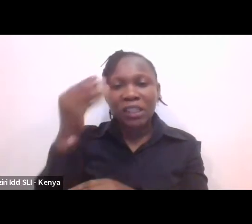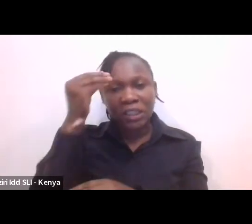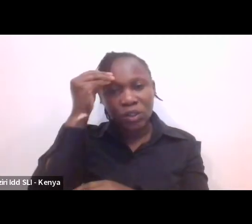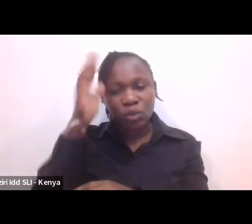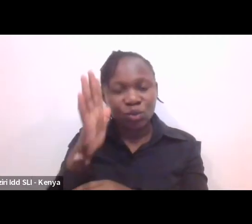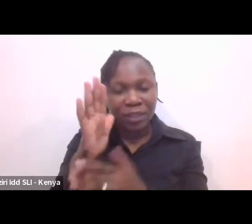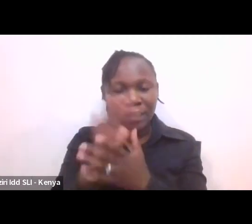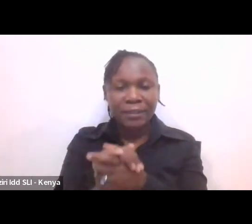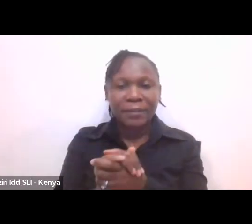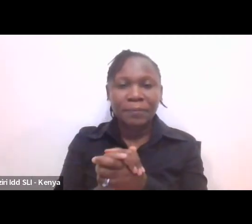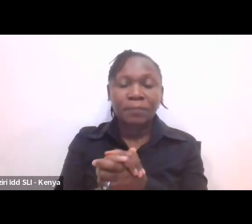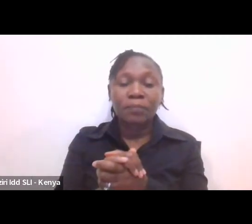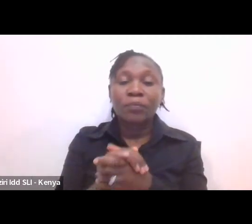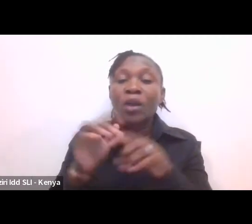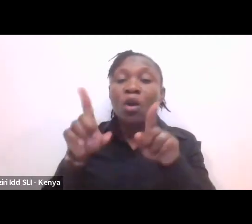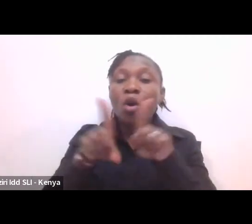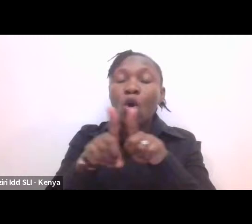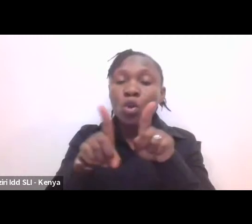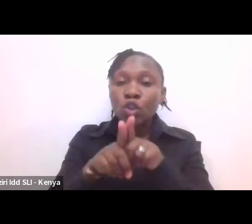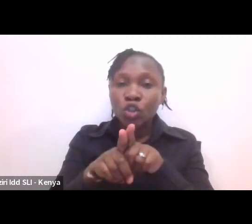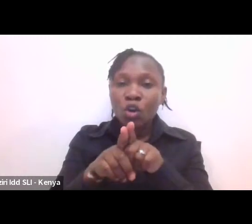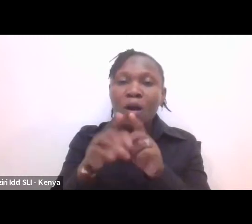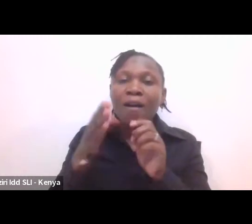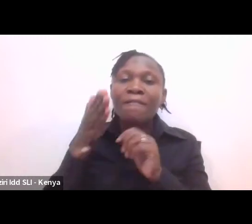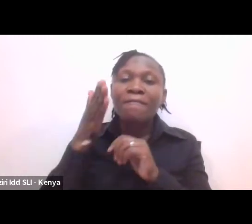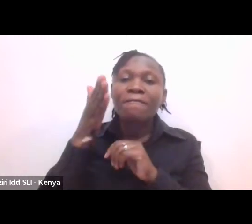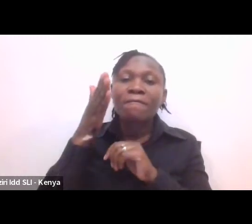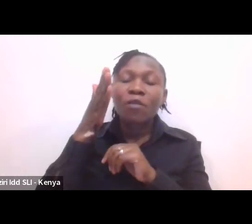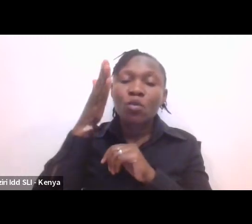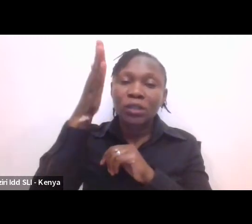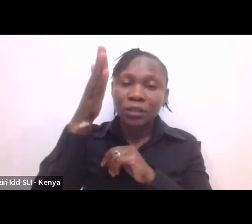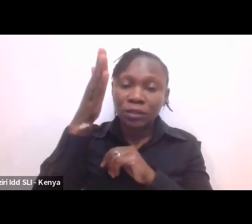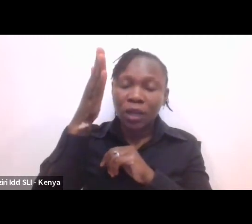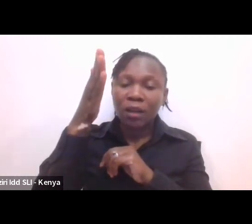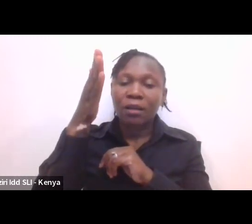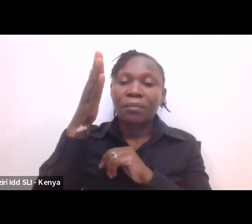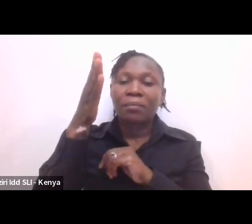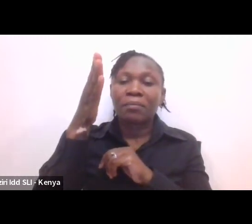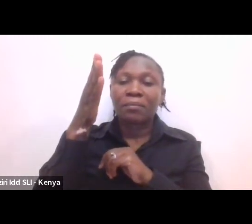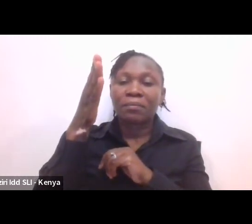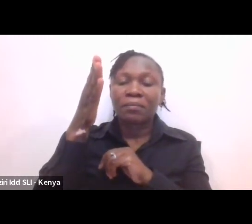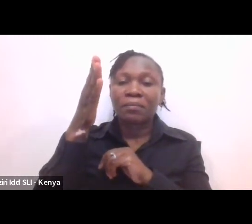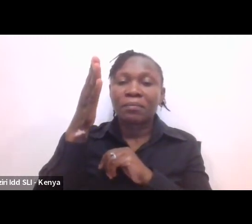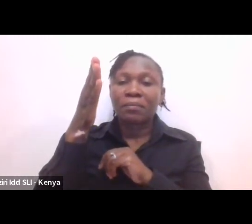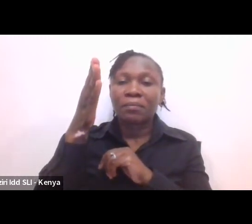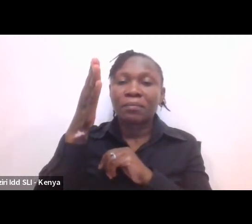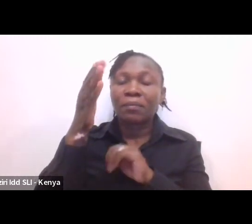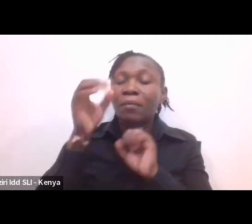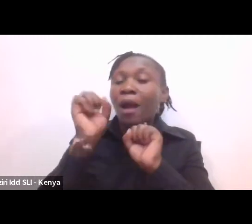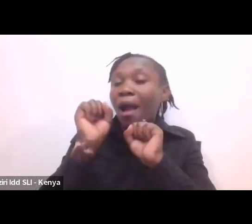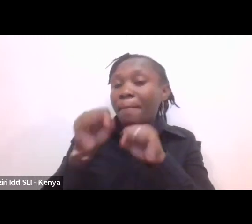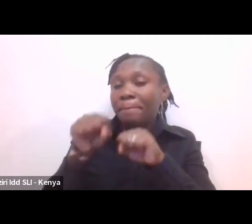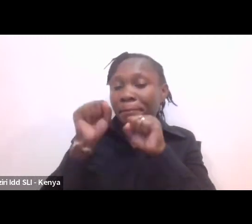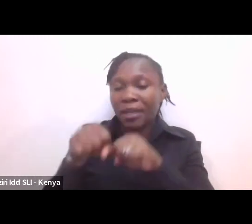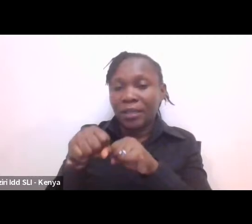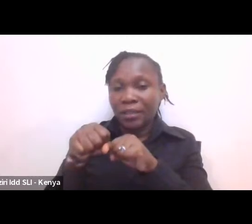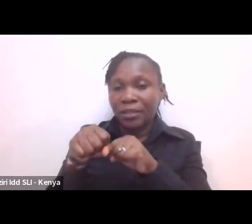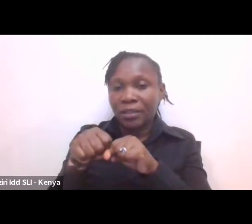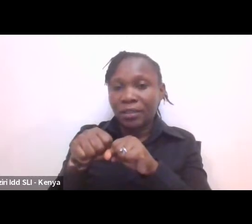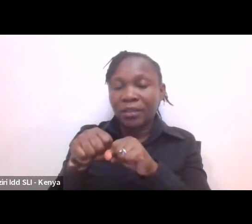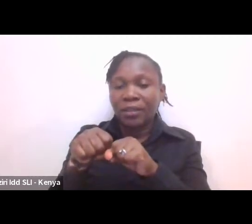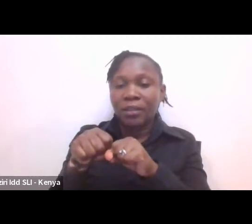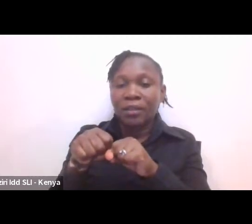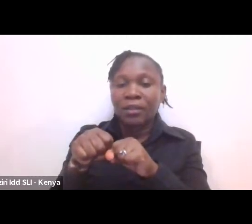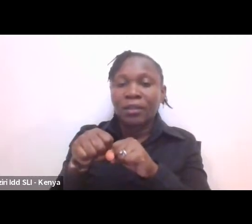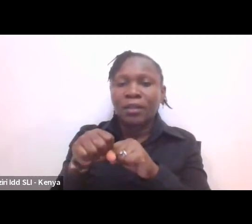and of their future potential. So I still don't construct my curriculum, not yet.